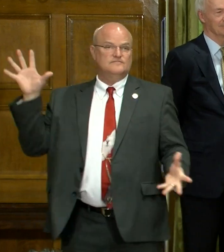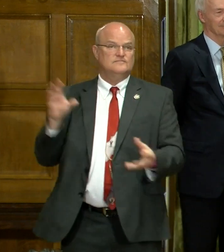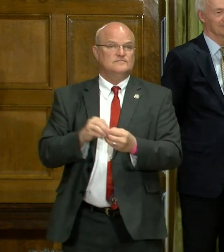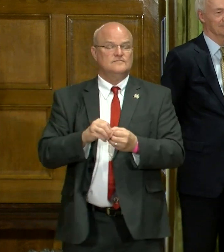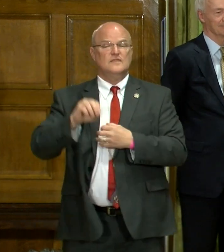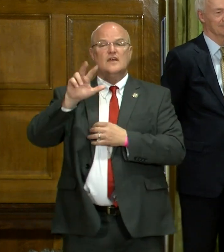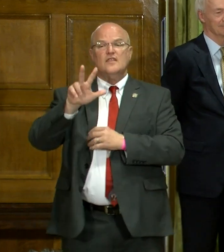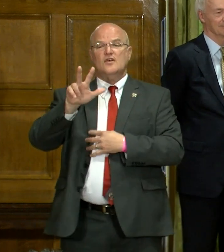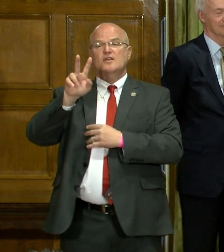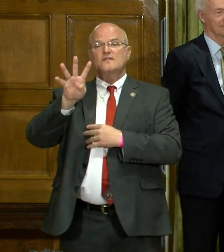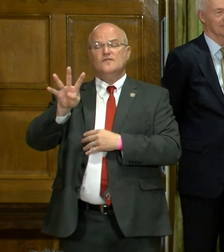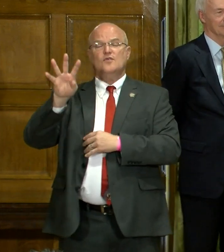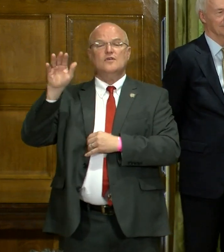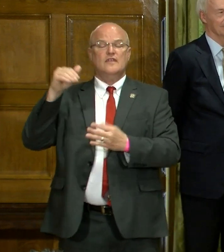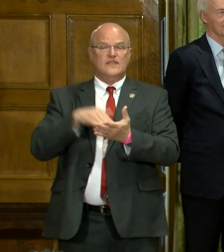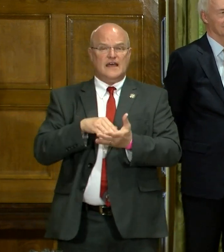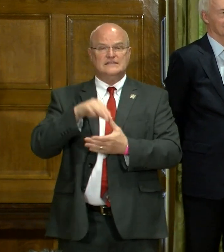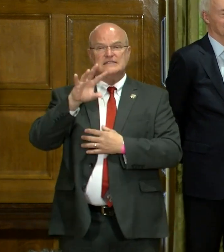of